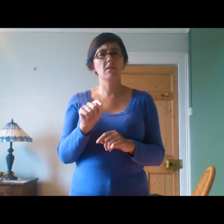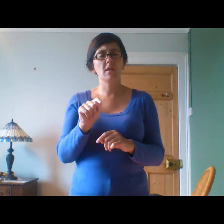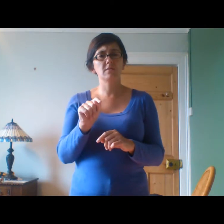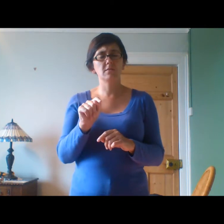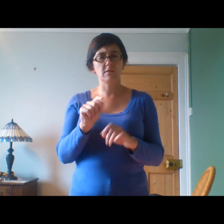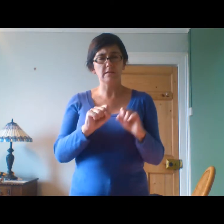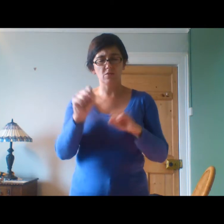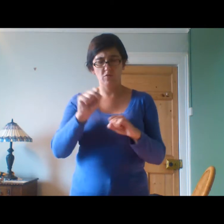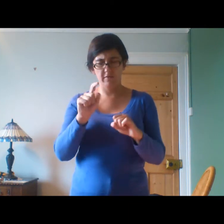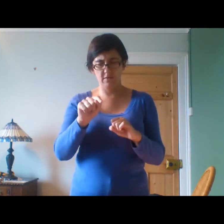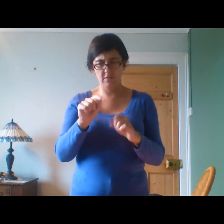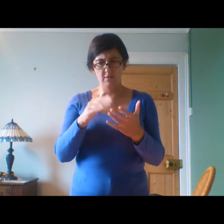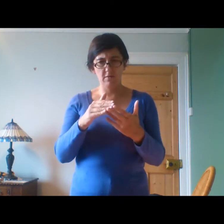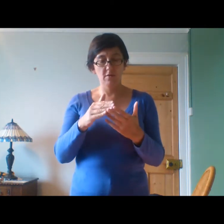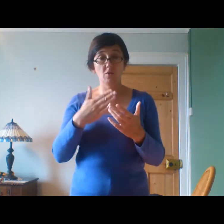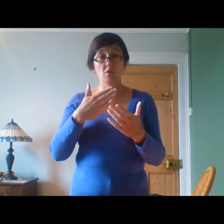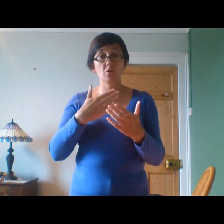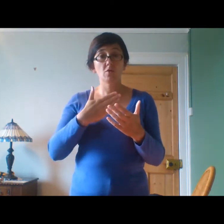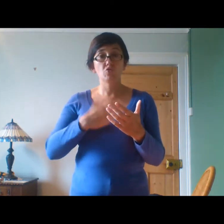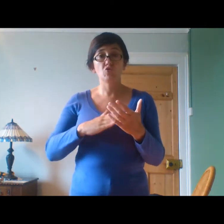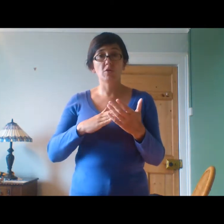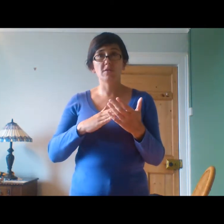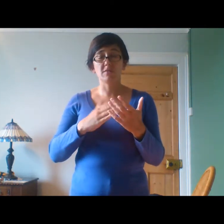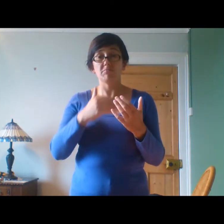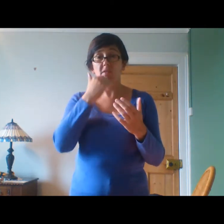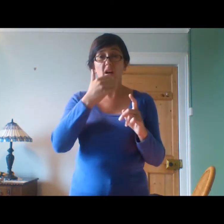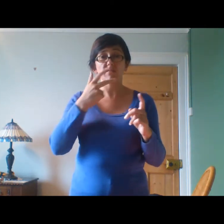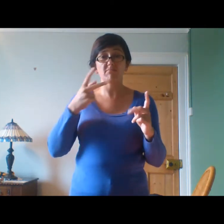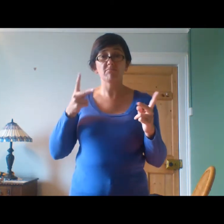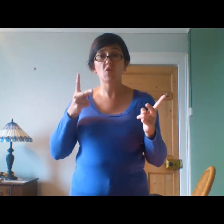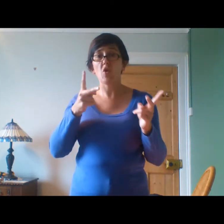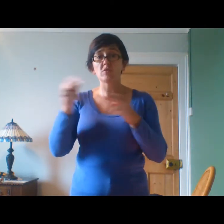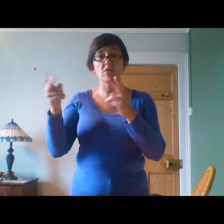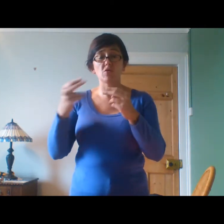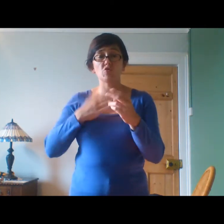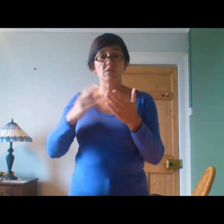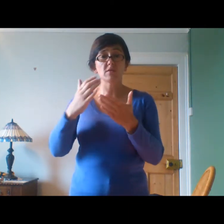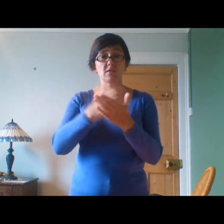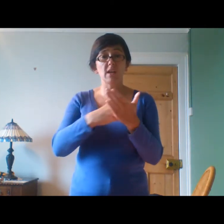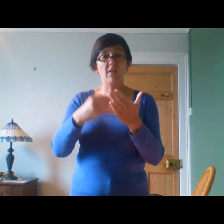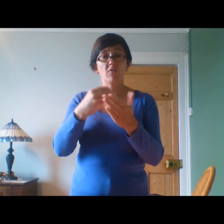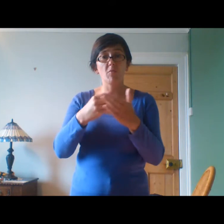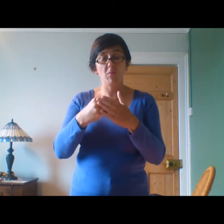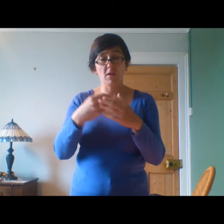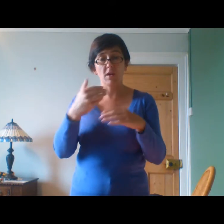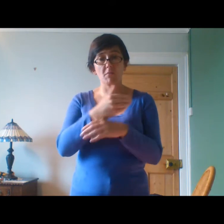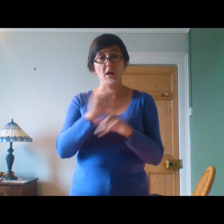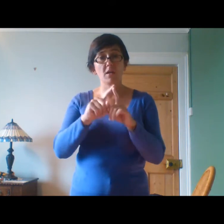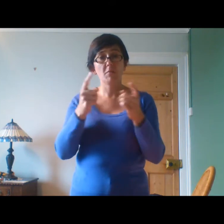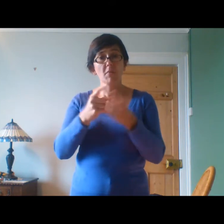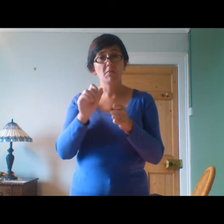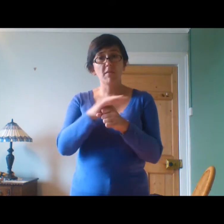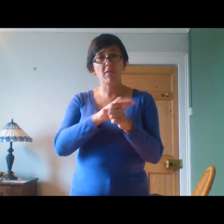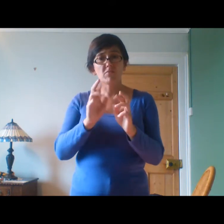service. That's purely austerity. It was purely cost saving, is it, on behalf of the Department of the Environment? Because it's not that this service wasn't